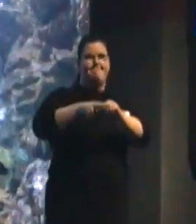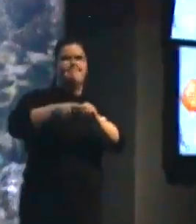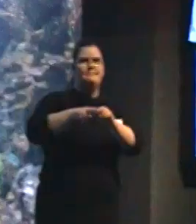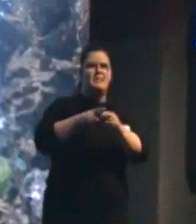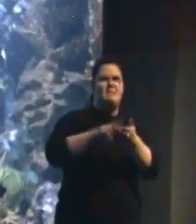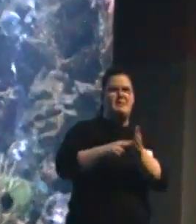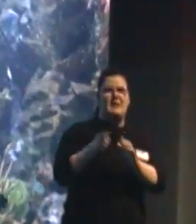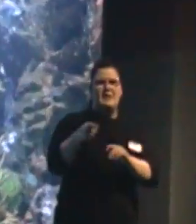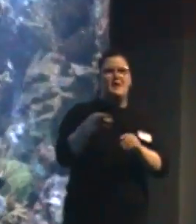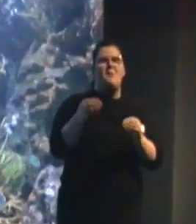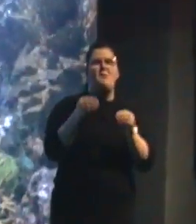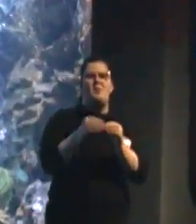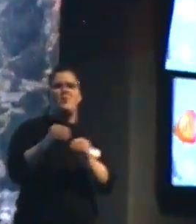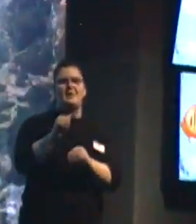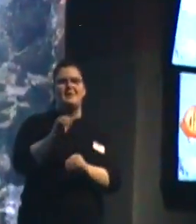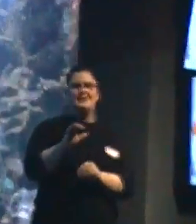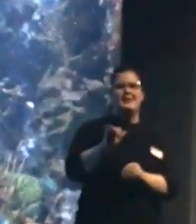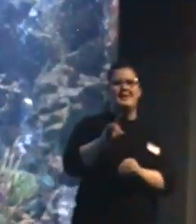than it should be.